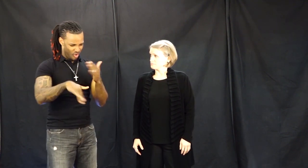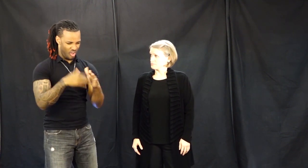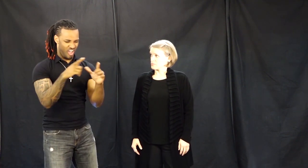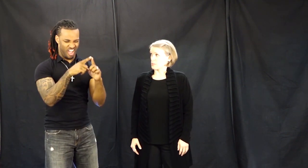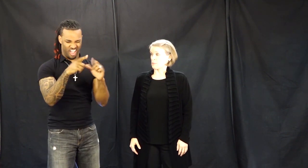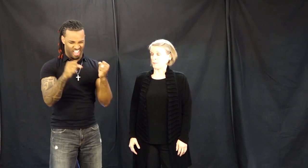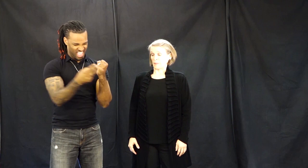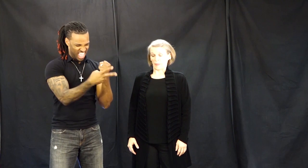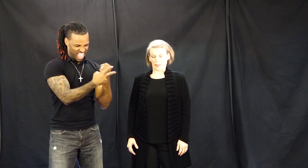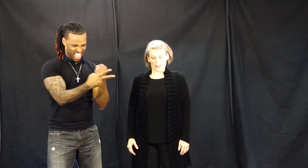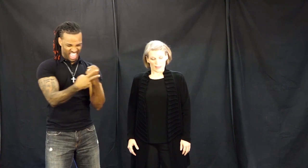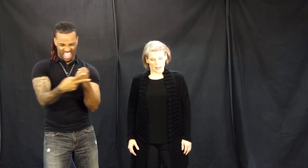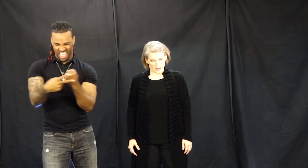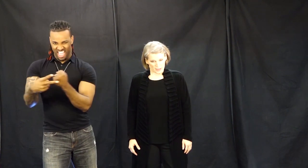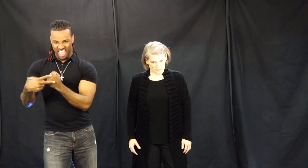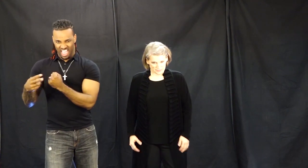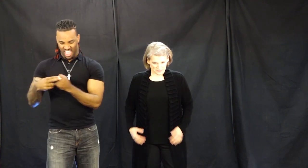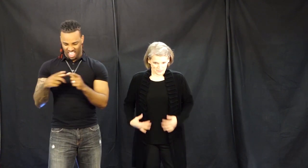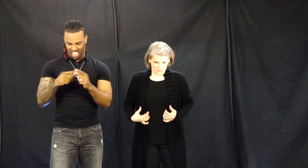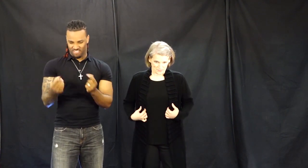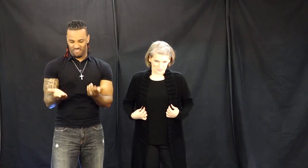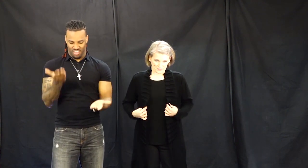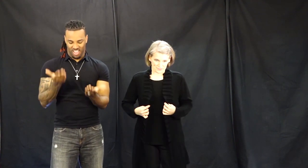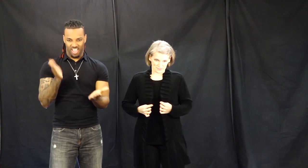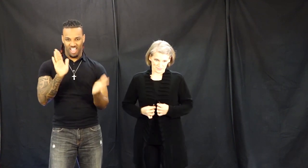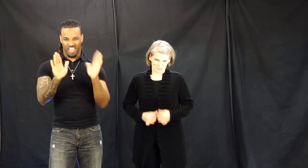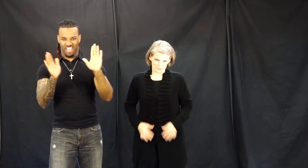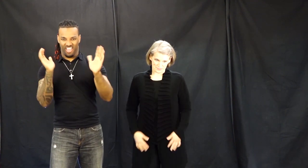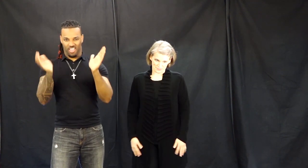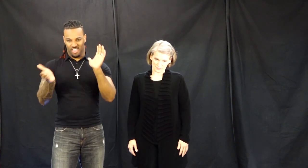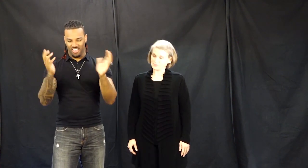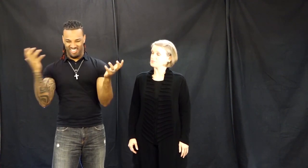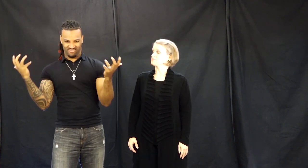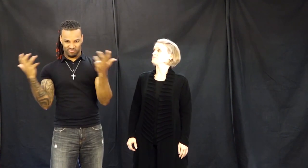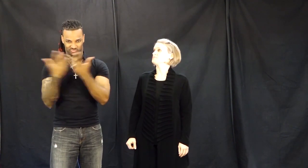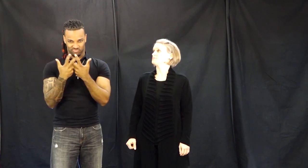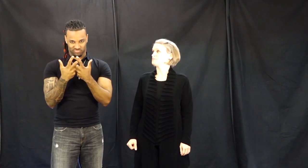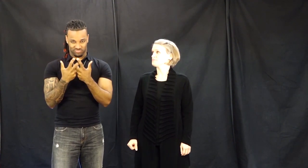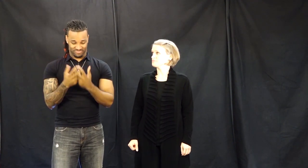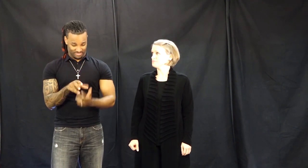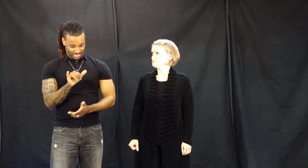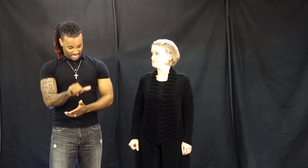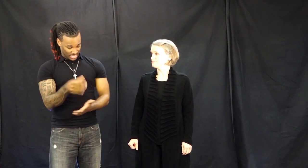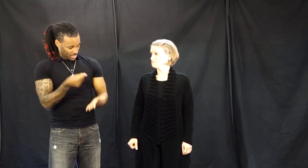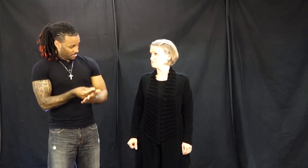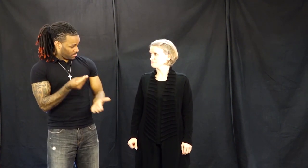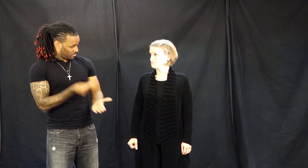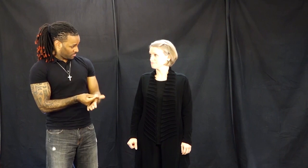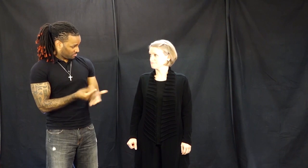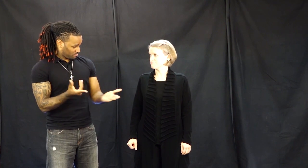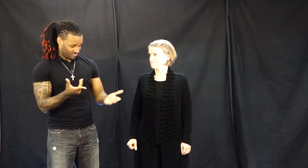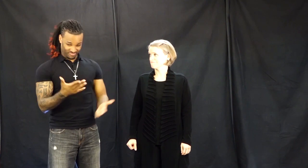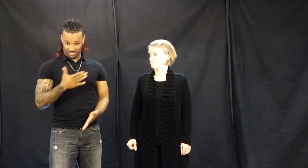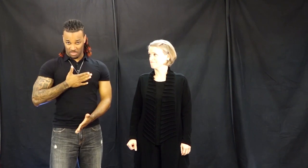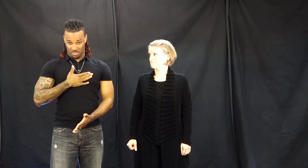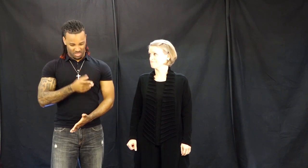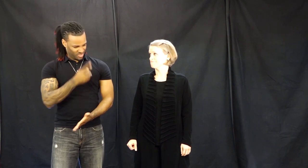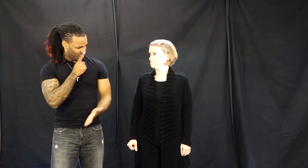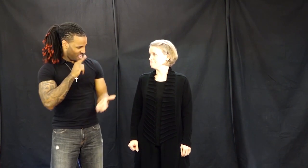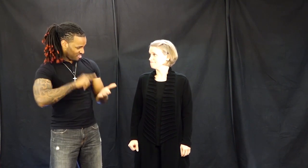kept a record of every check in my checkered history. Check it again against your list and see consistency. I never spent a cent that wasn't mine. You sent